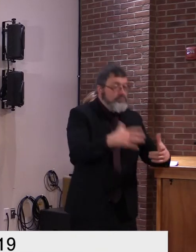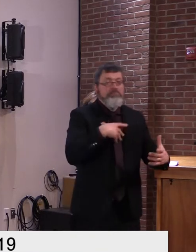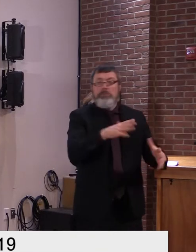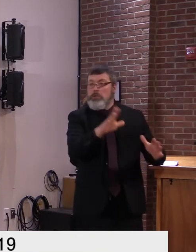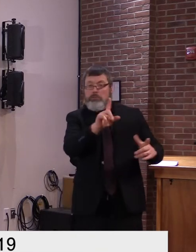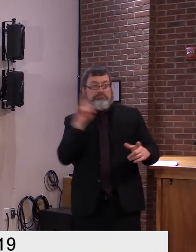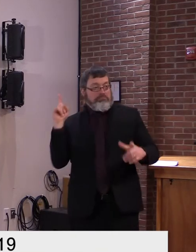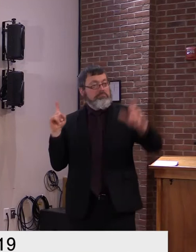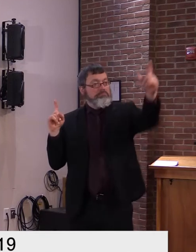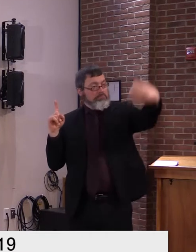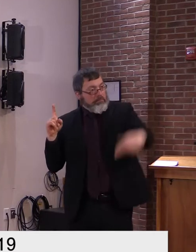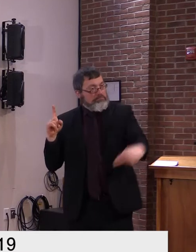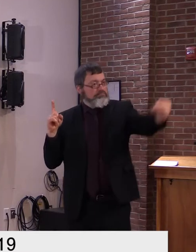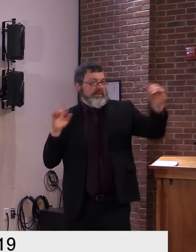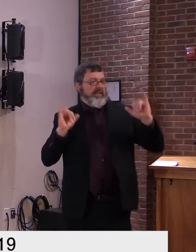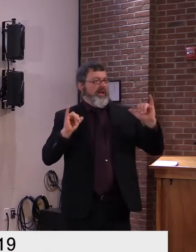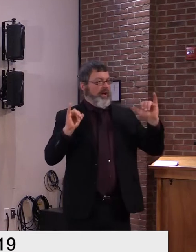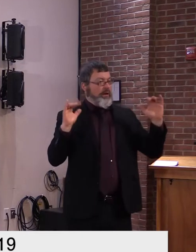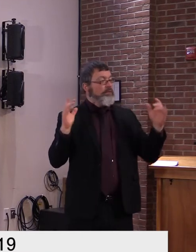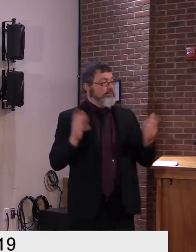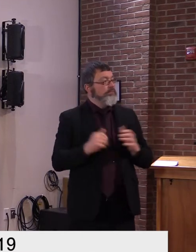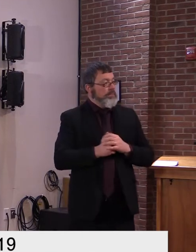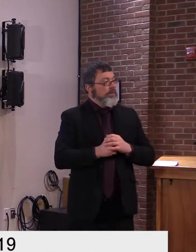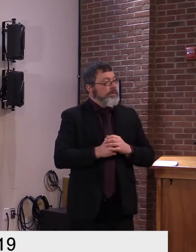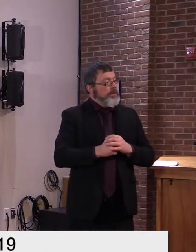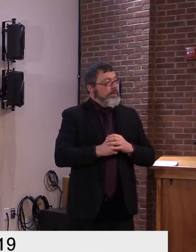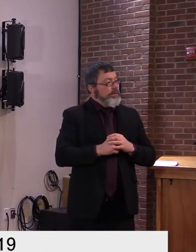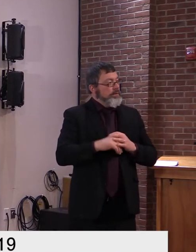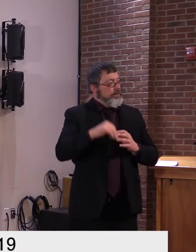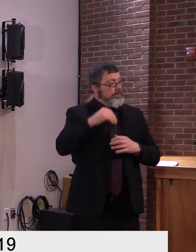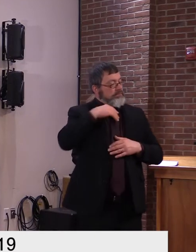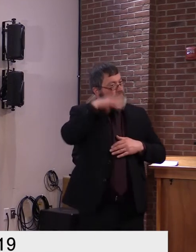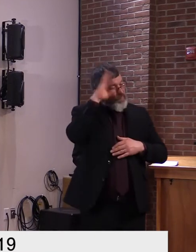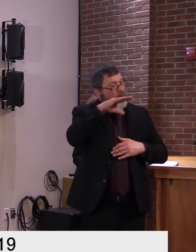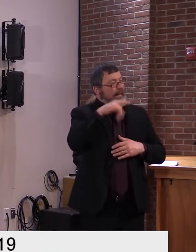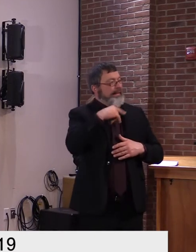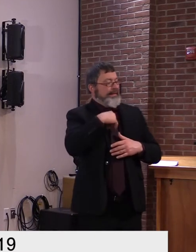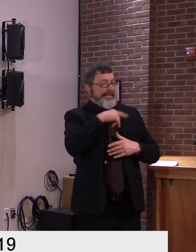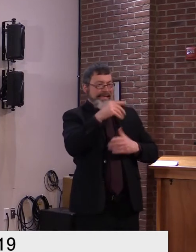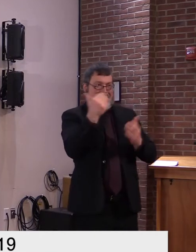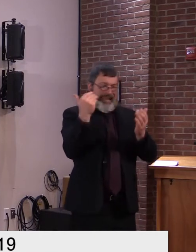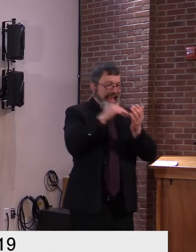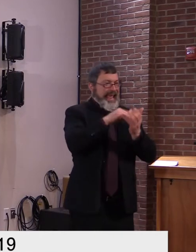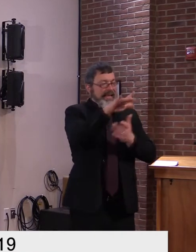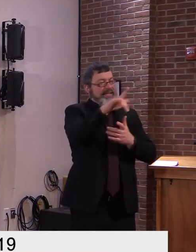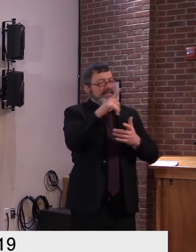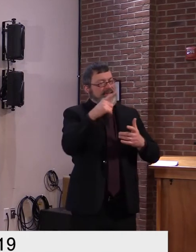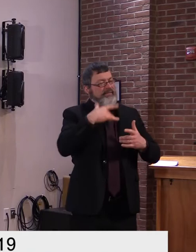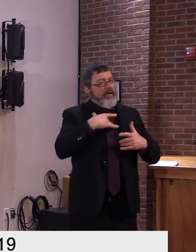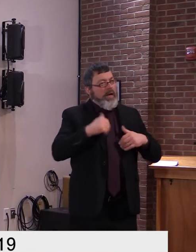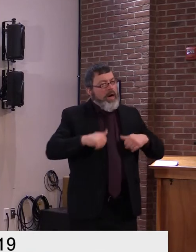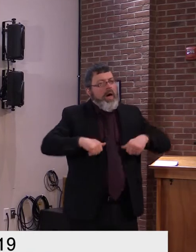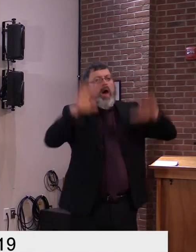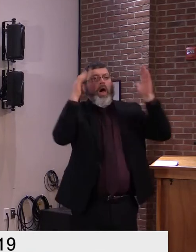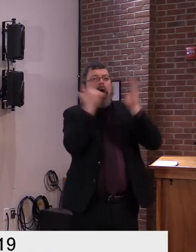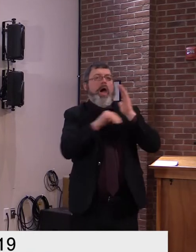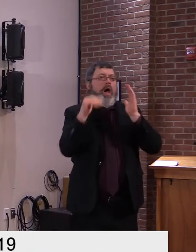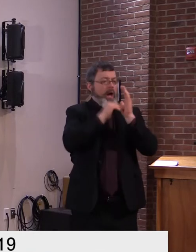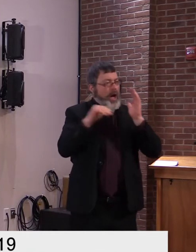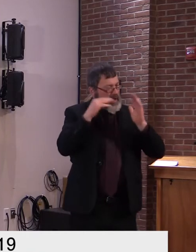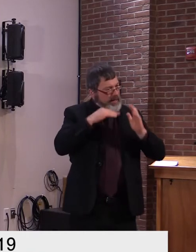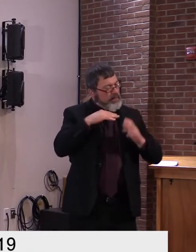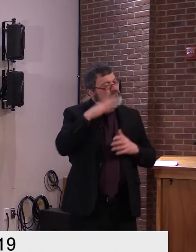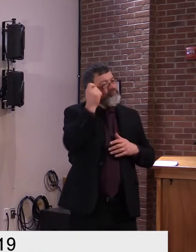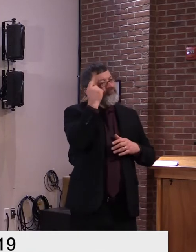I hope the spirit of the season will remind us about what's really important and help us look forward to a new year that